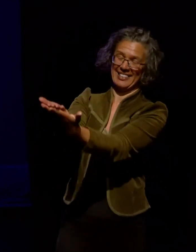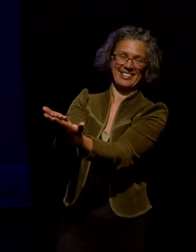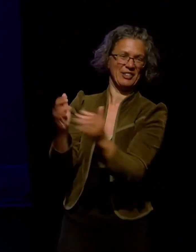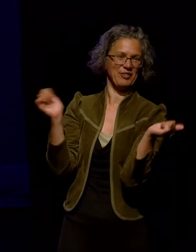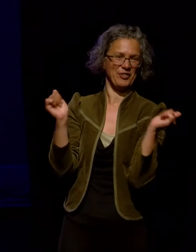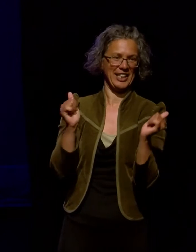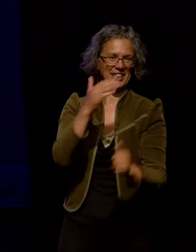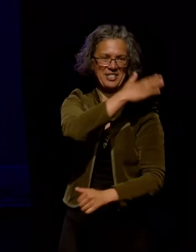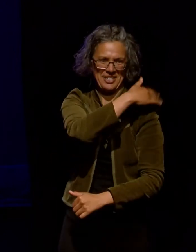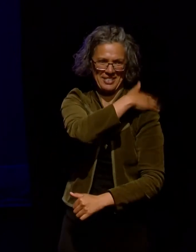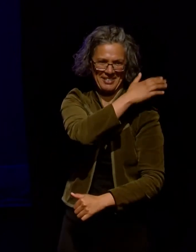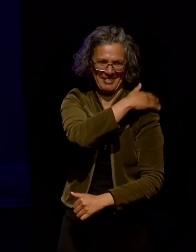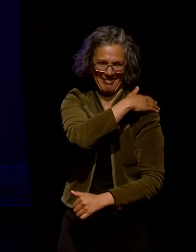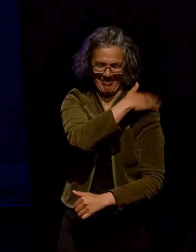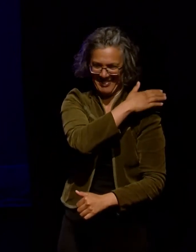Yay!